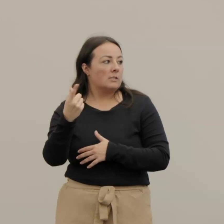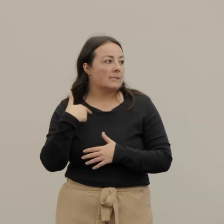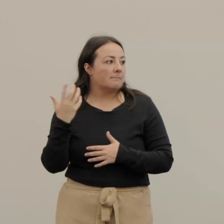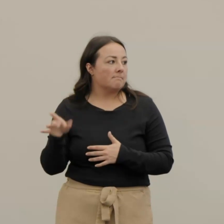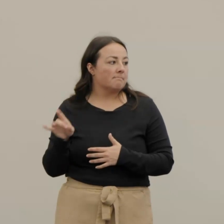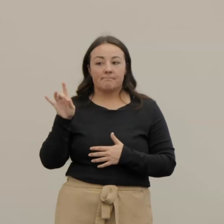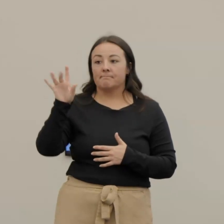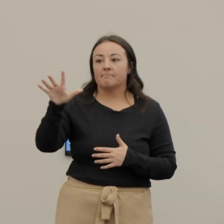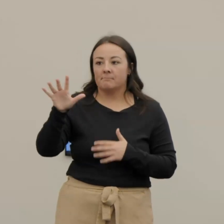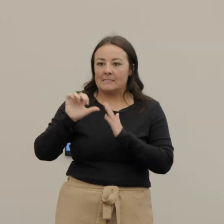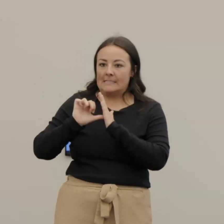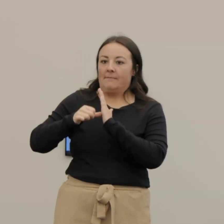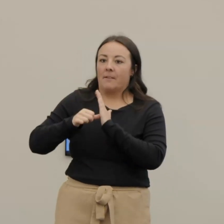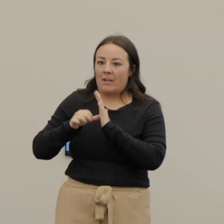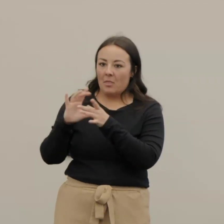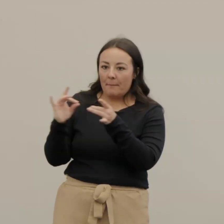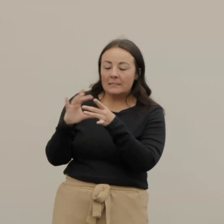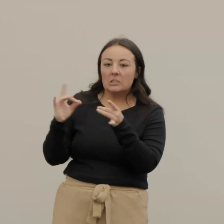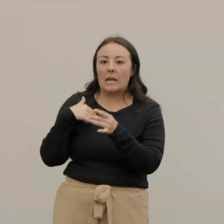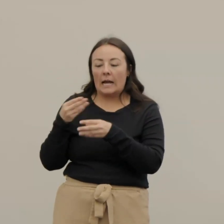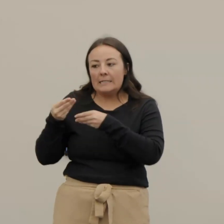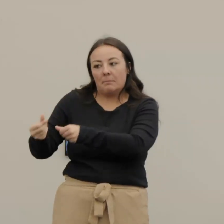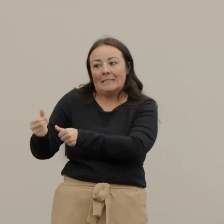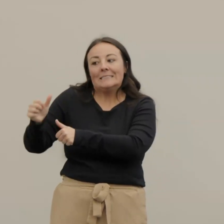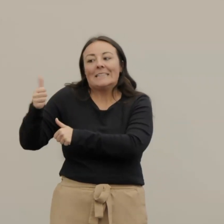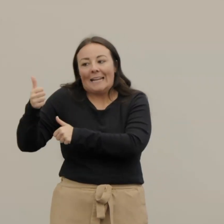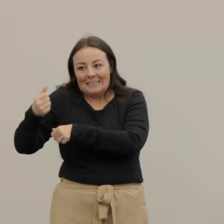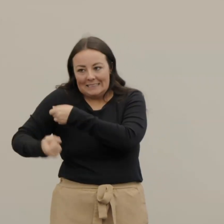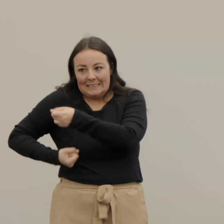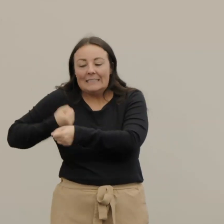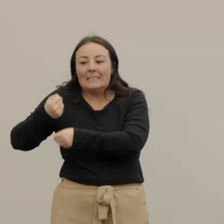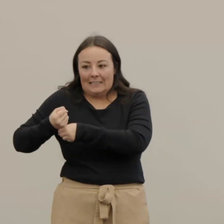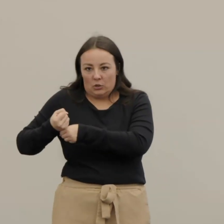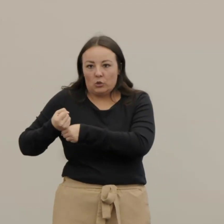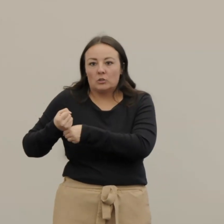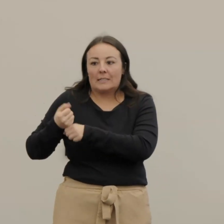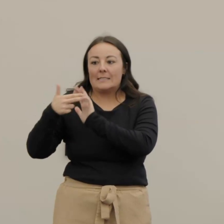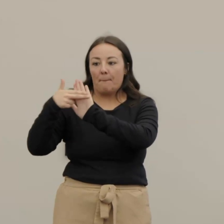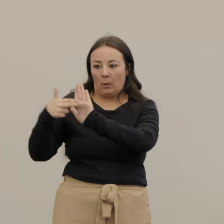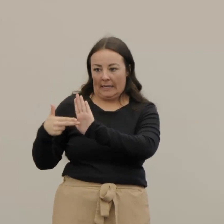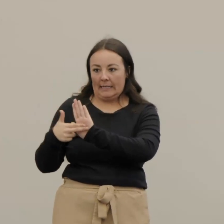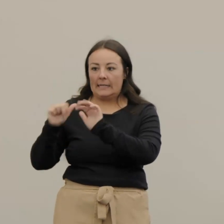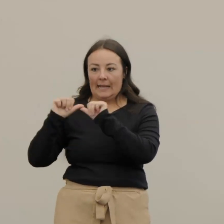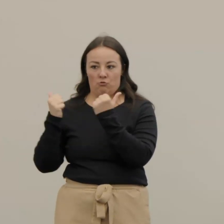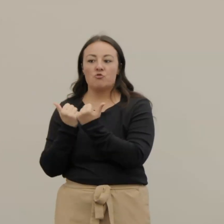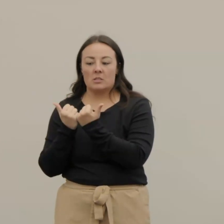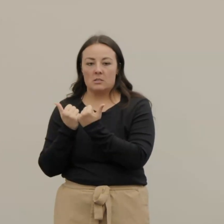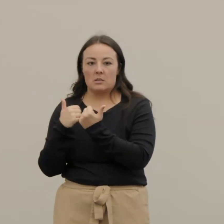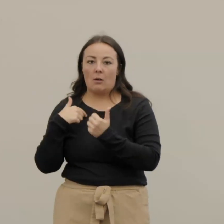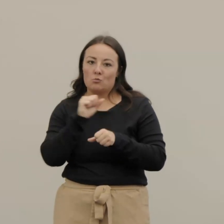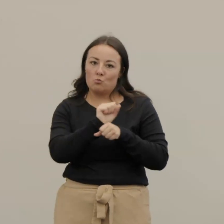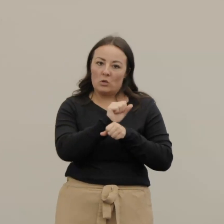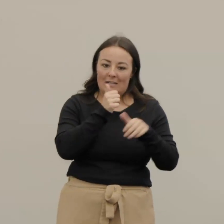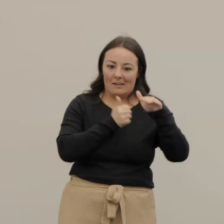to amplify the message, I spent 10 years at a branding agency, working under a